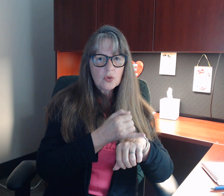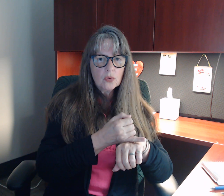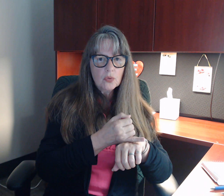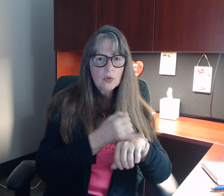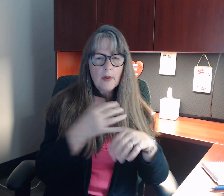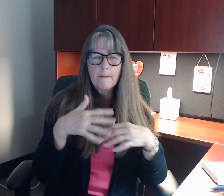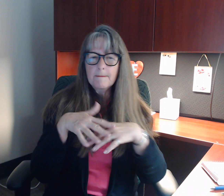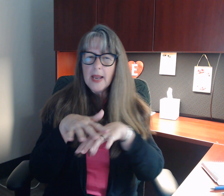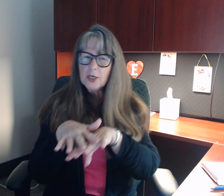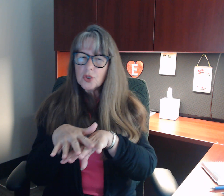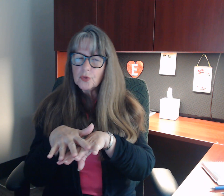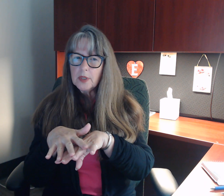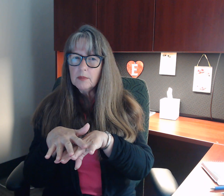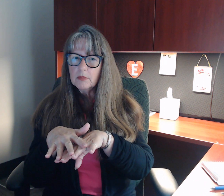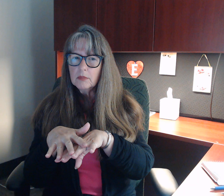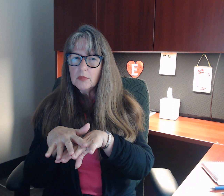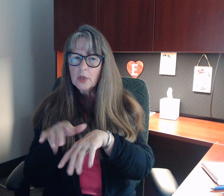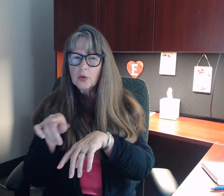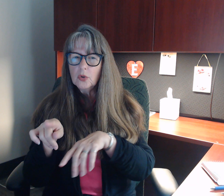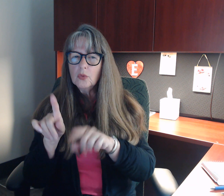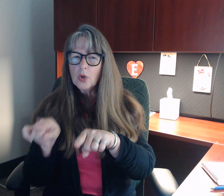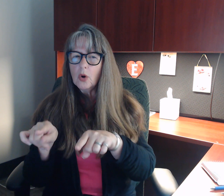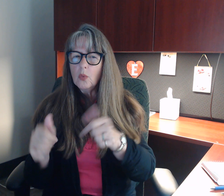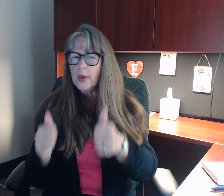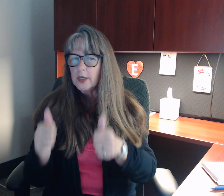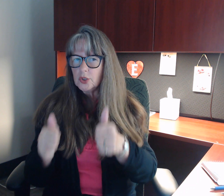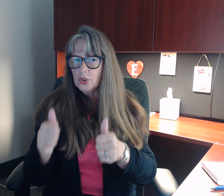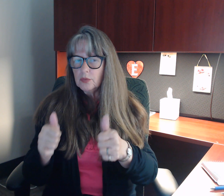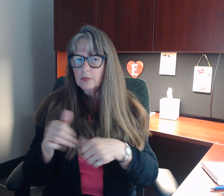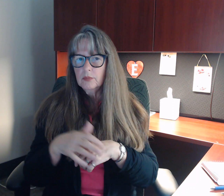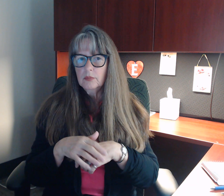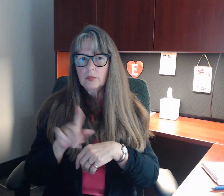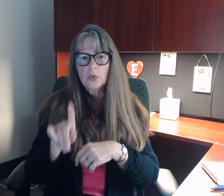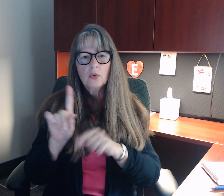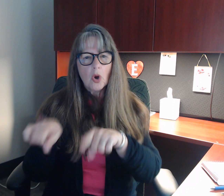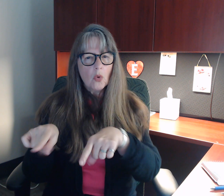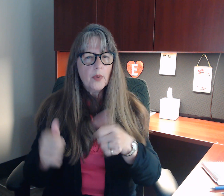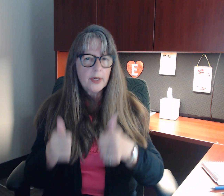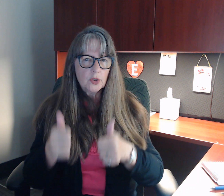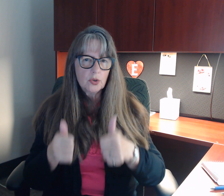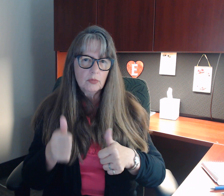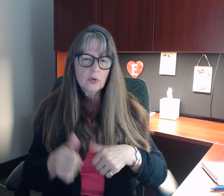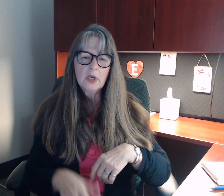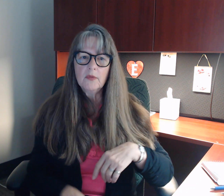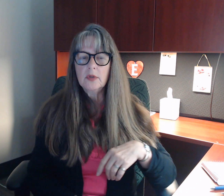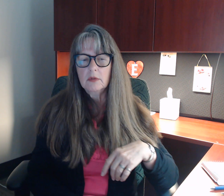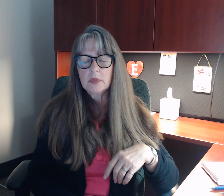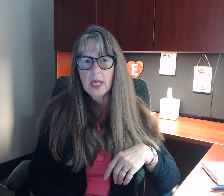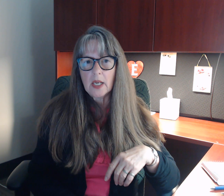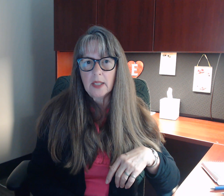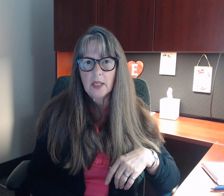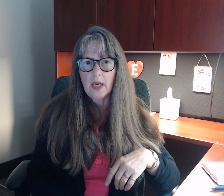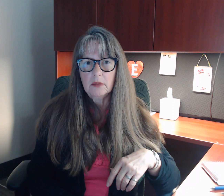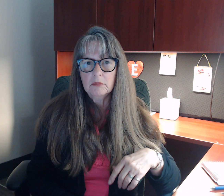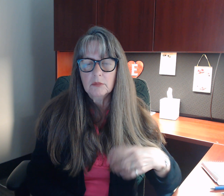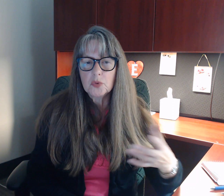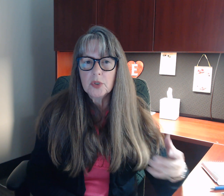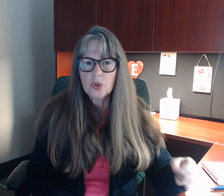school, mainstream, you go which? You go which? You could even say it like that. Which one did you go